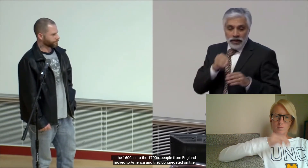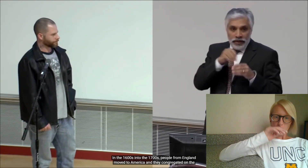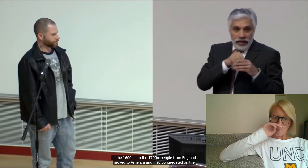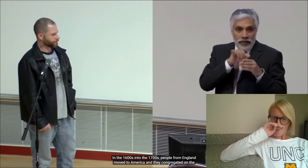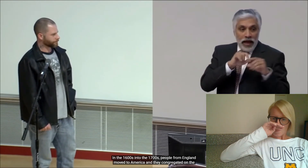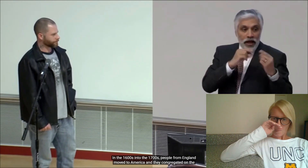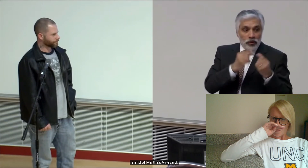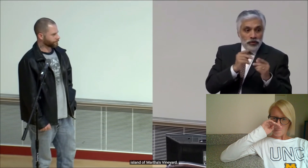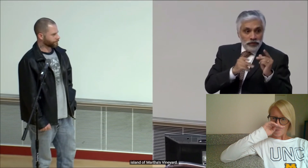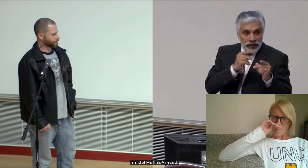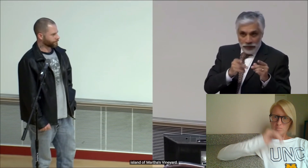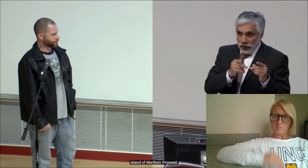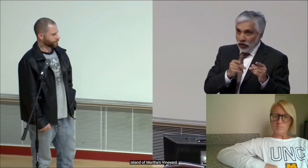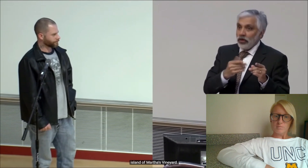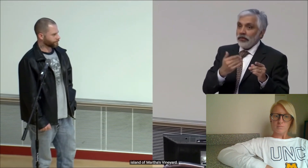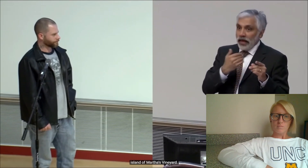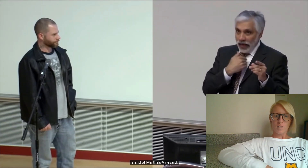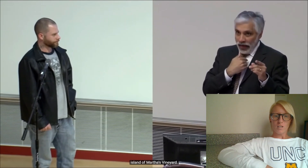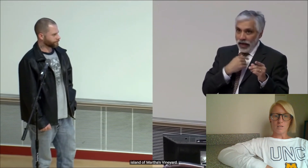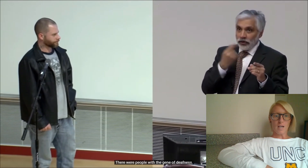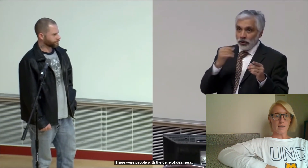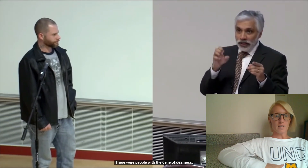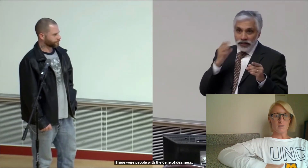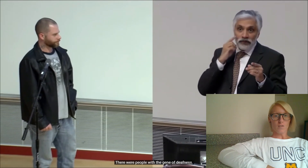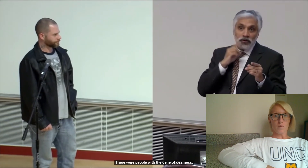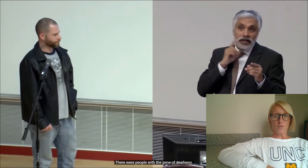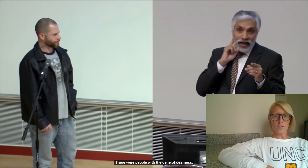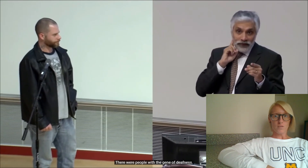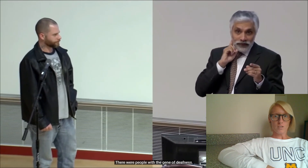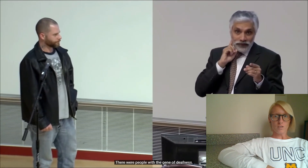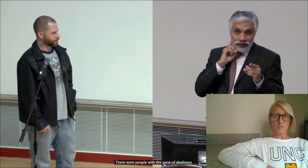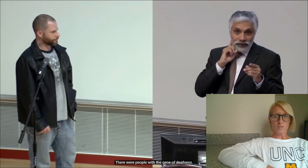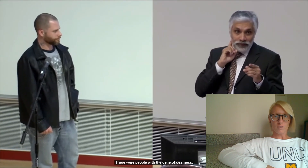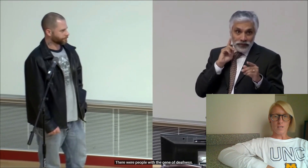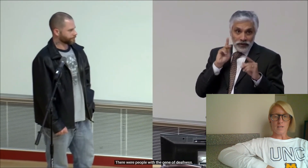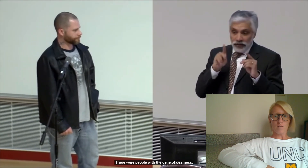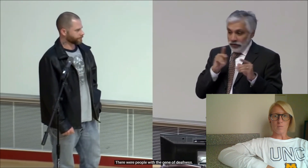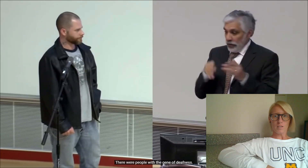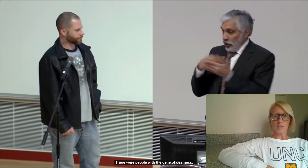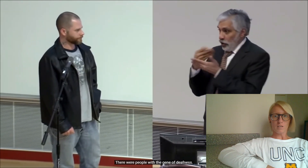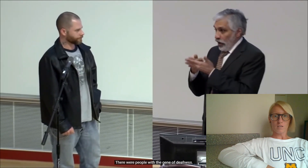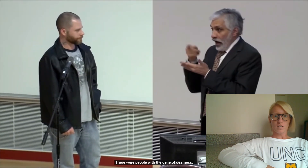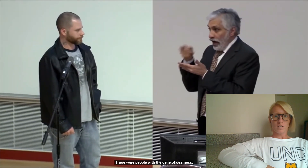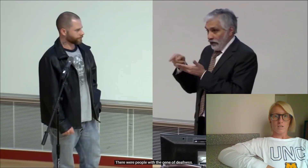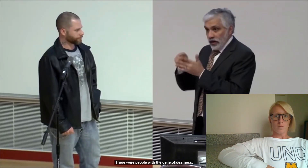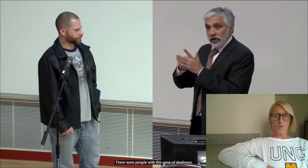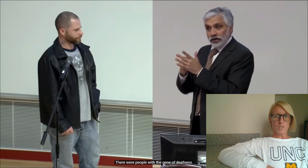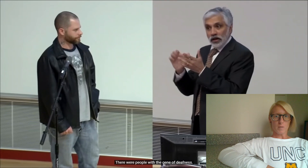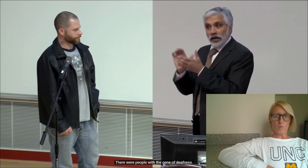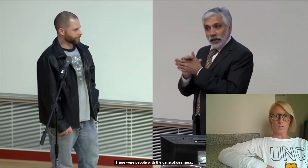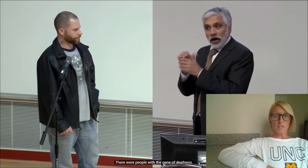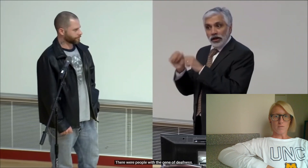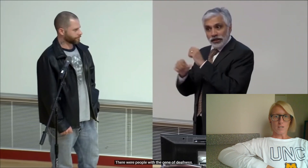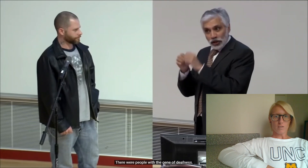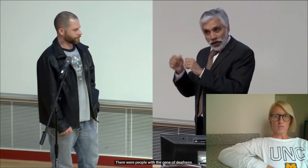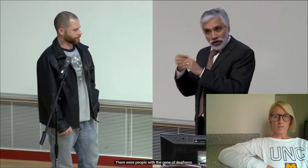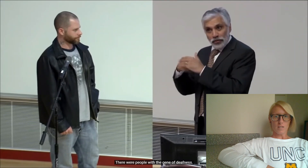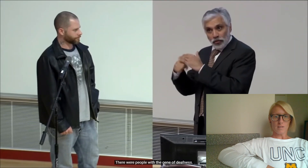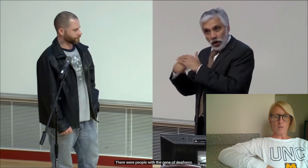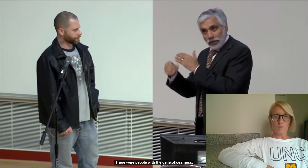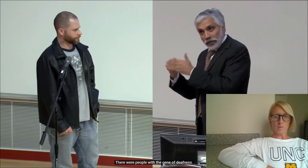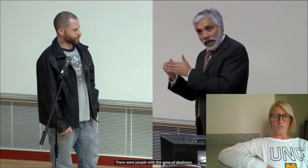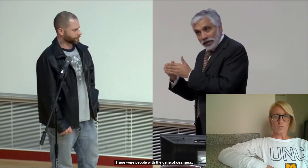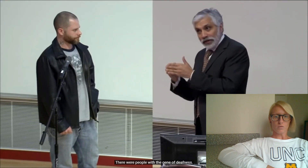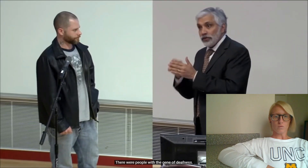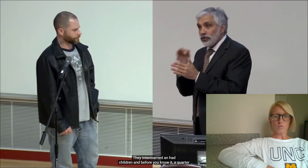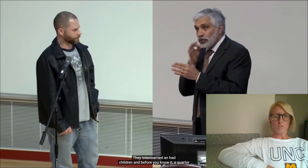and they congregated on the island of Martha's Vineyard. There was The a group island of of people who Martha's had Vineyard. a And gene for everybody- deafness. Most people were deaf there. And